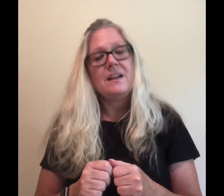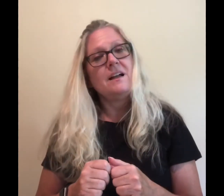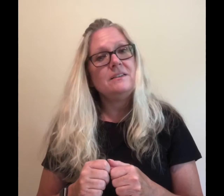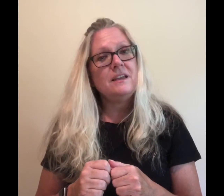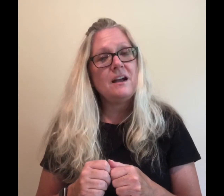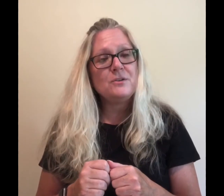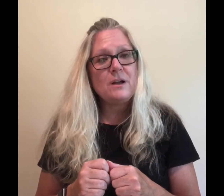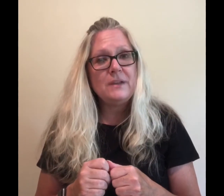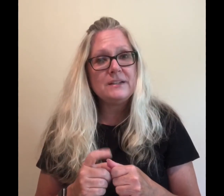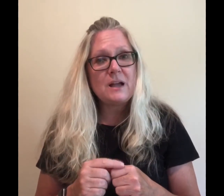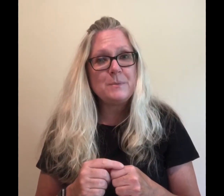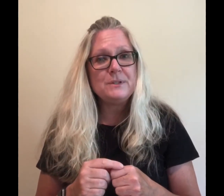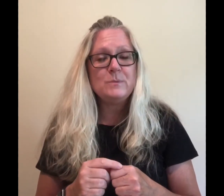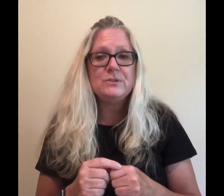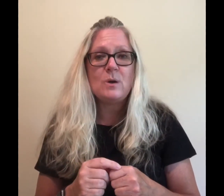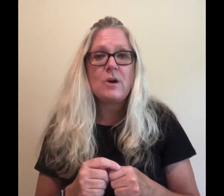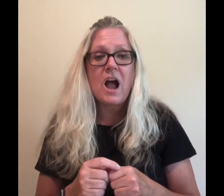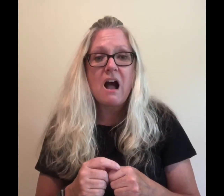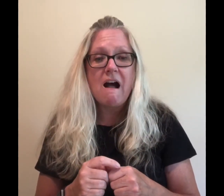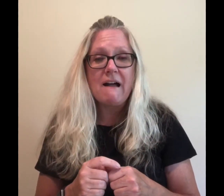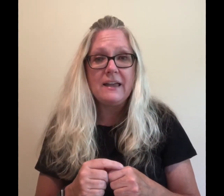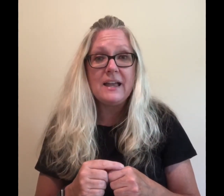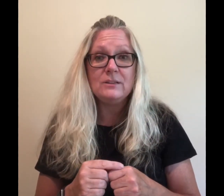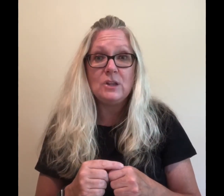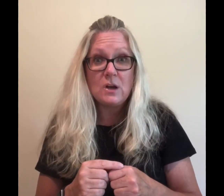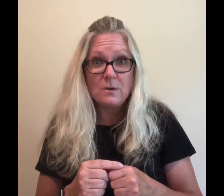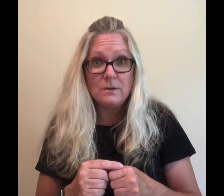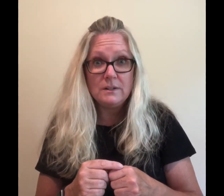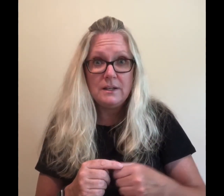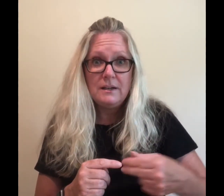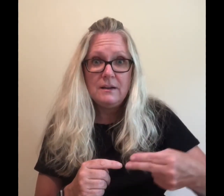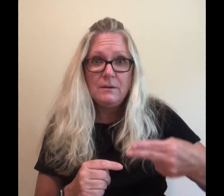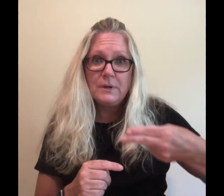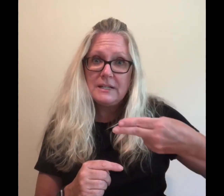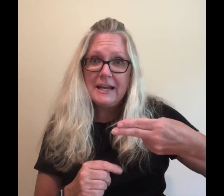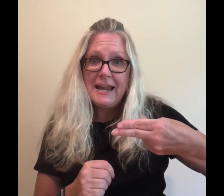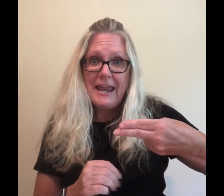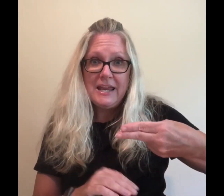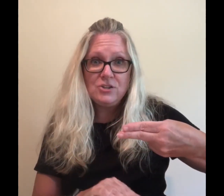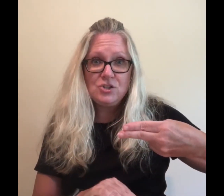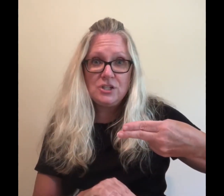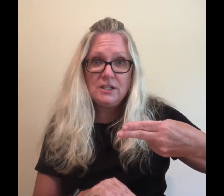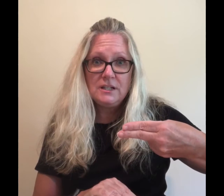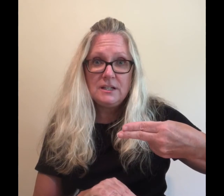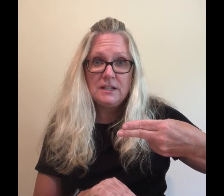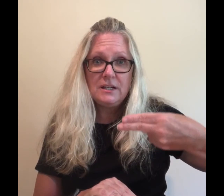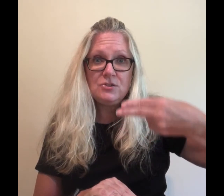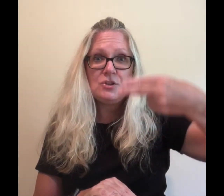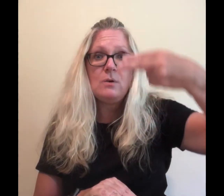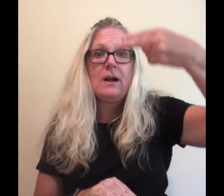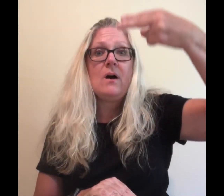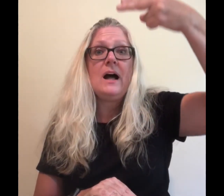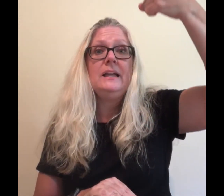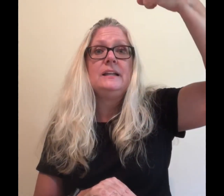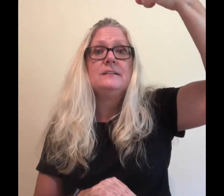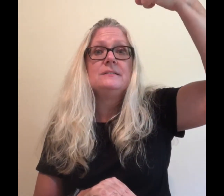The other next opposites we saw were high and low. We're going to take an H and show how high it is.